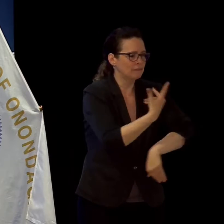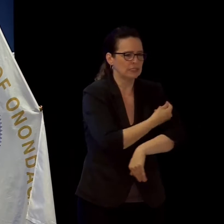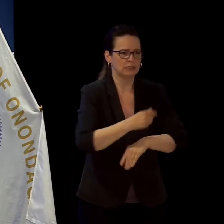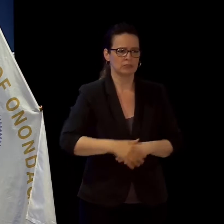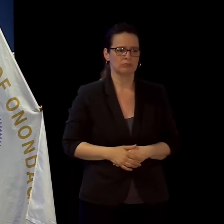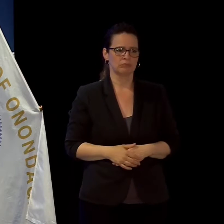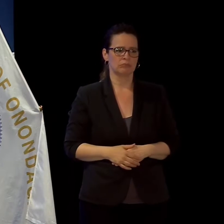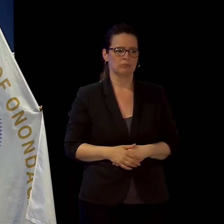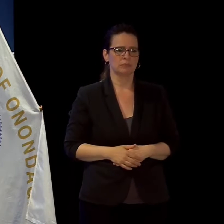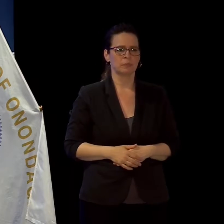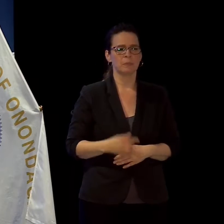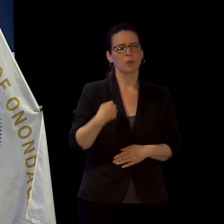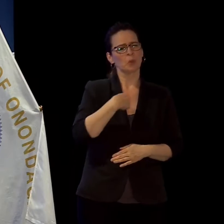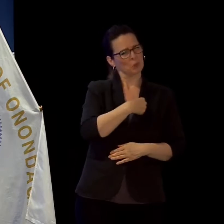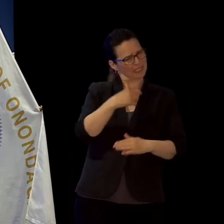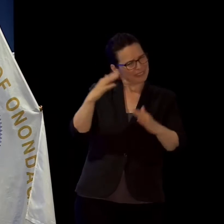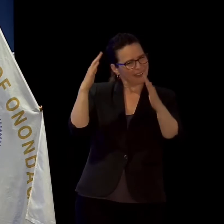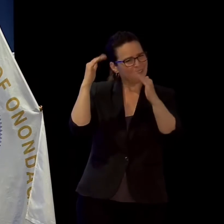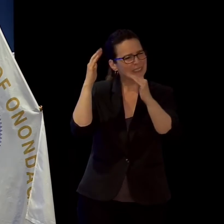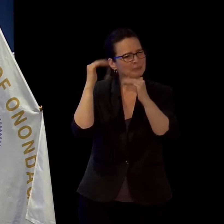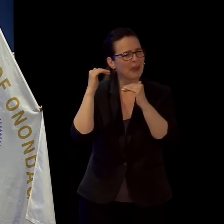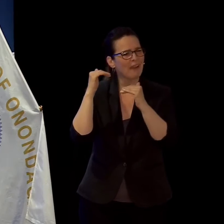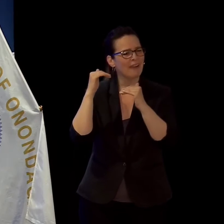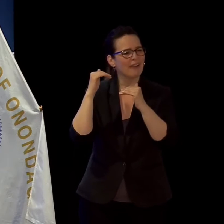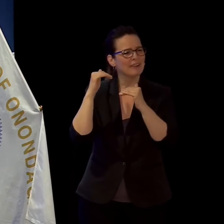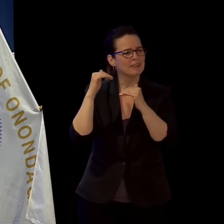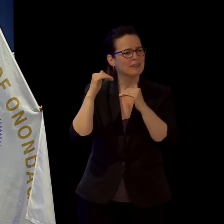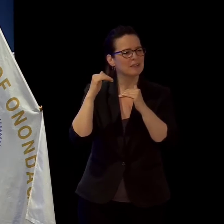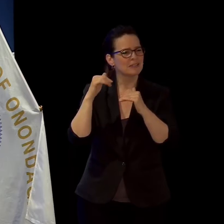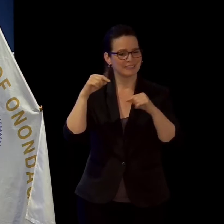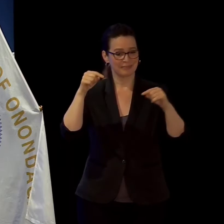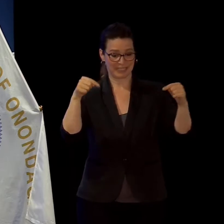in arms the traditional way. You talked about when